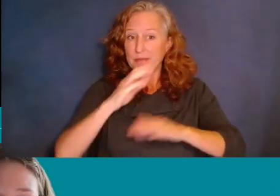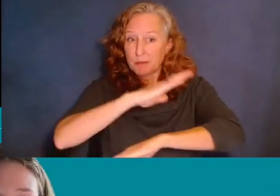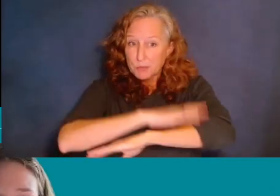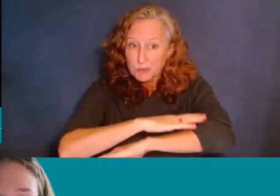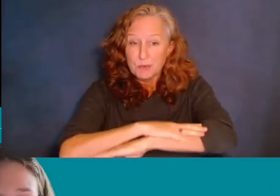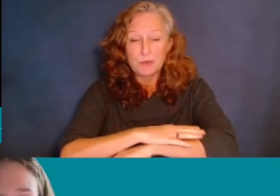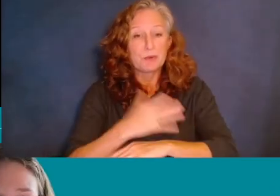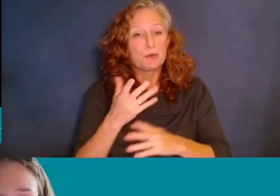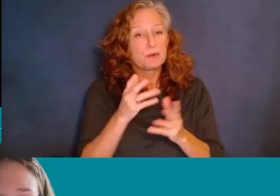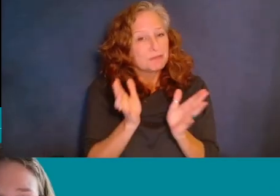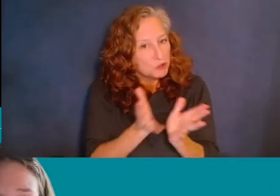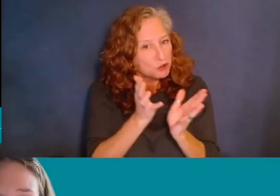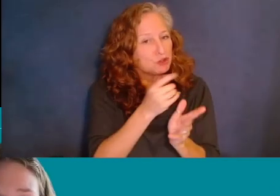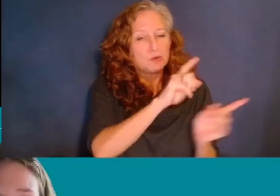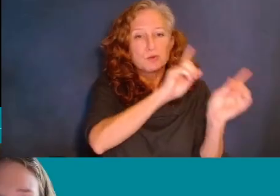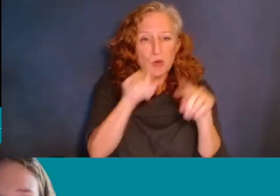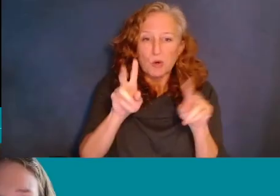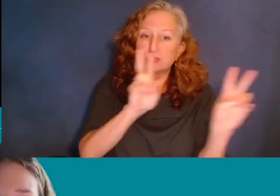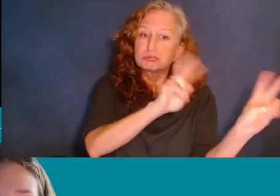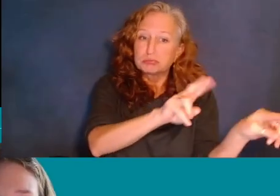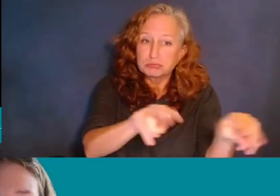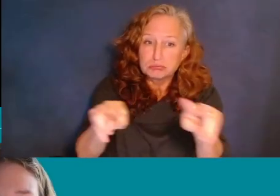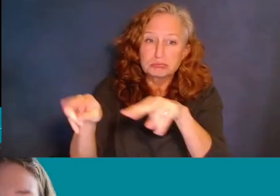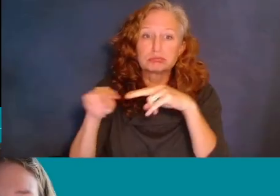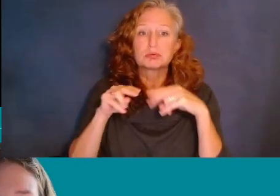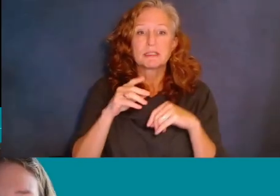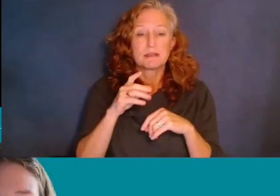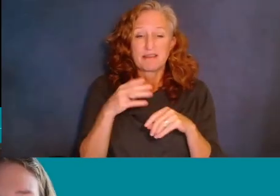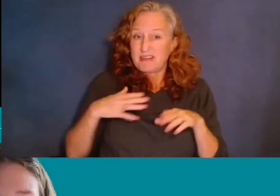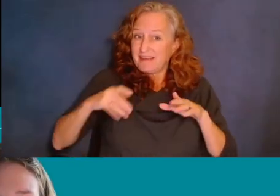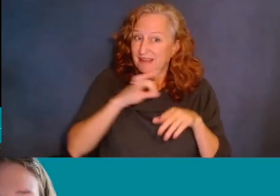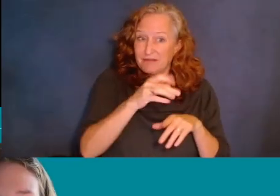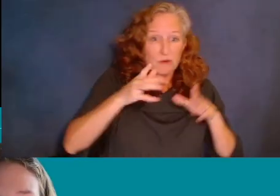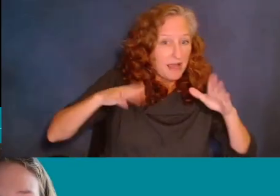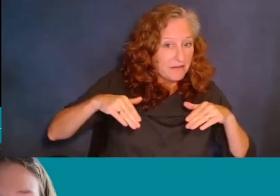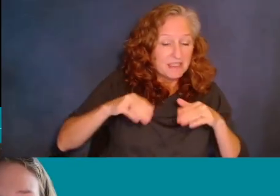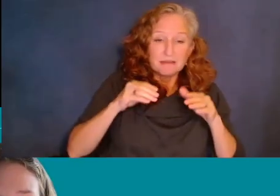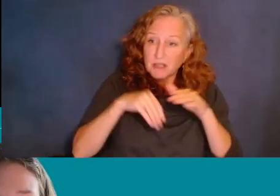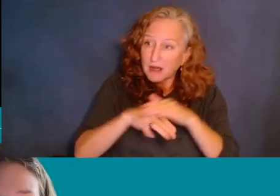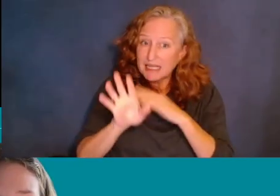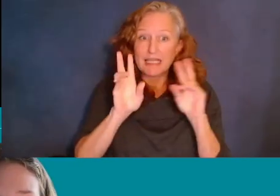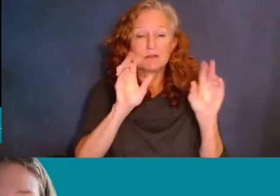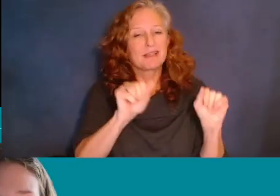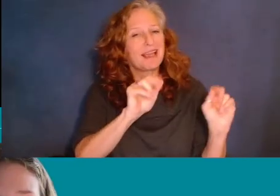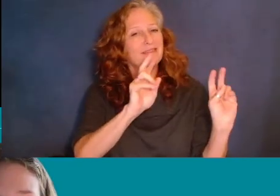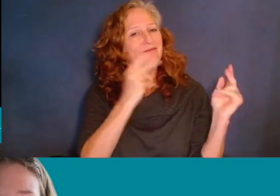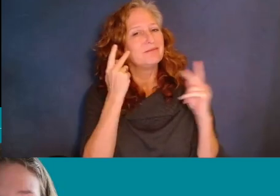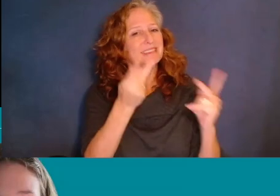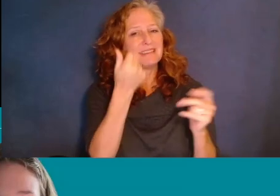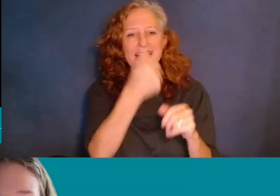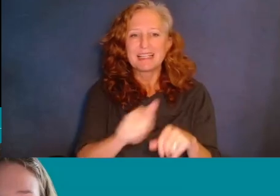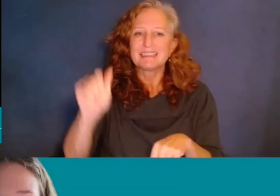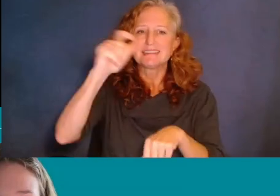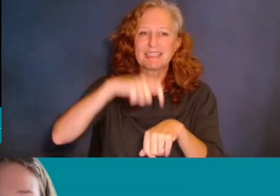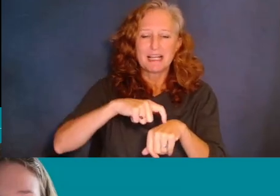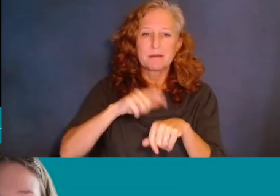had chance today, you can visit at any time. The site will be up for, I believe it is